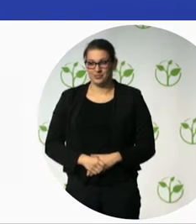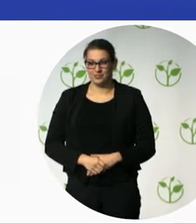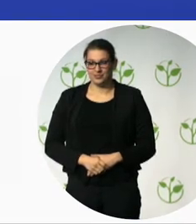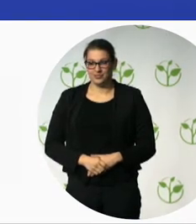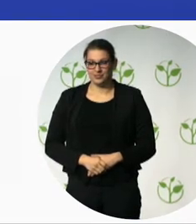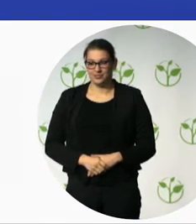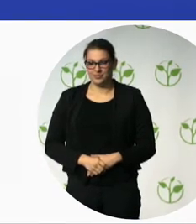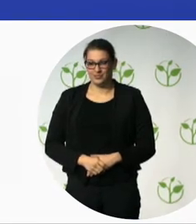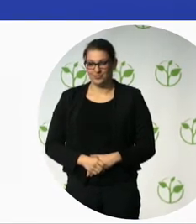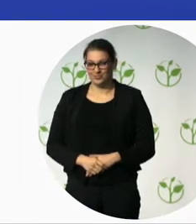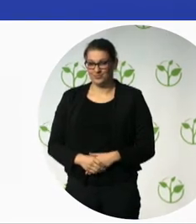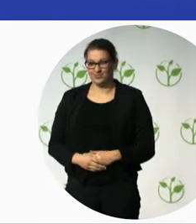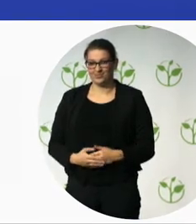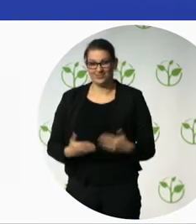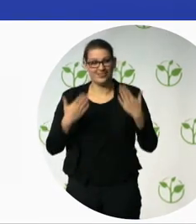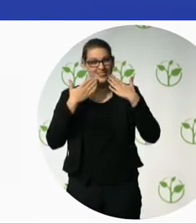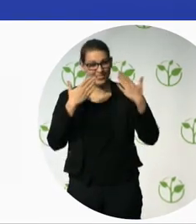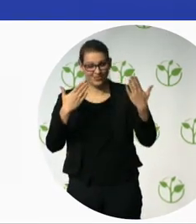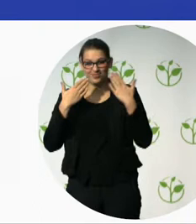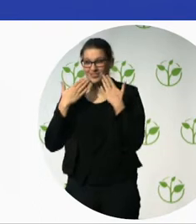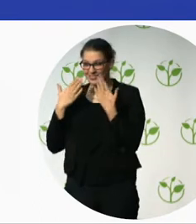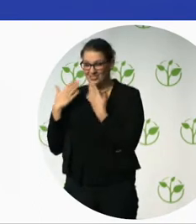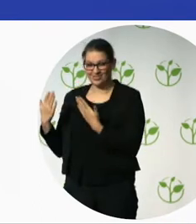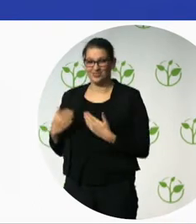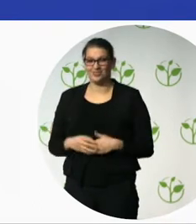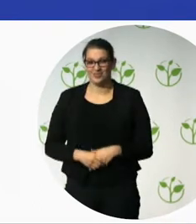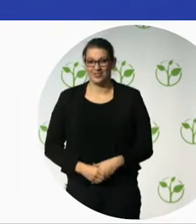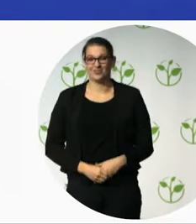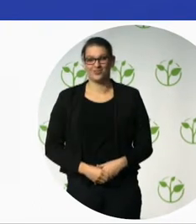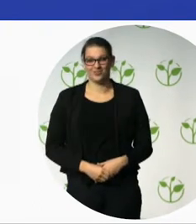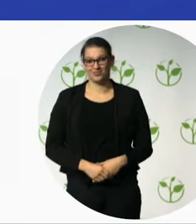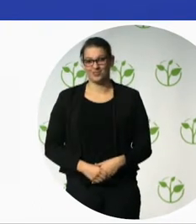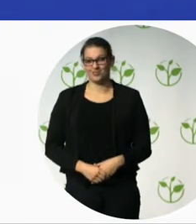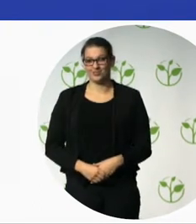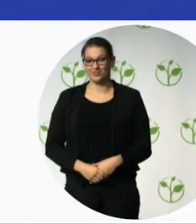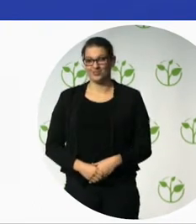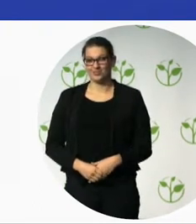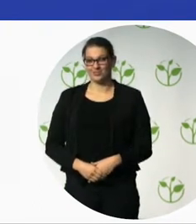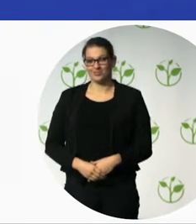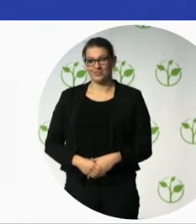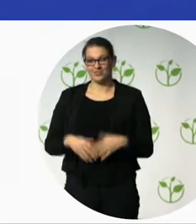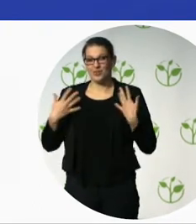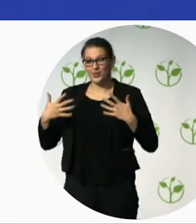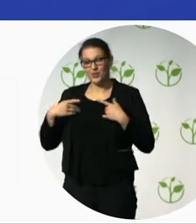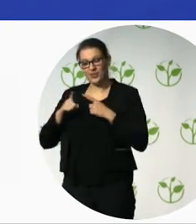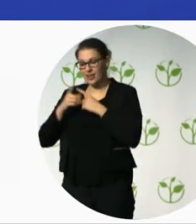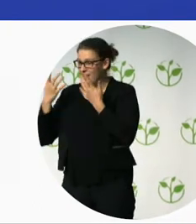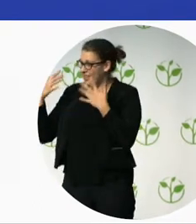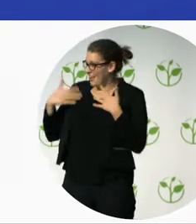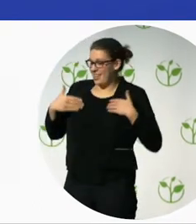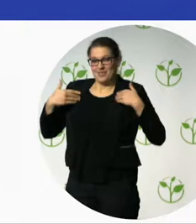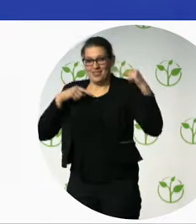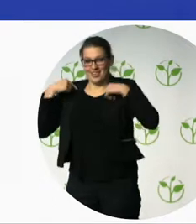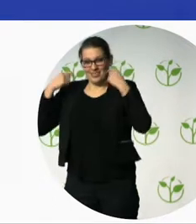Okay, thank you very much. Really, it's really an honor to be here with all of you and have seen how this conference has